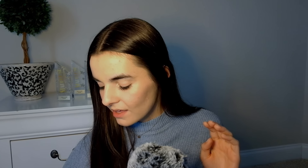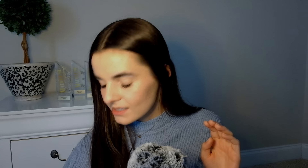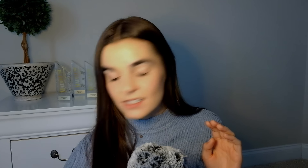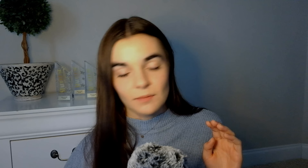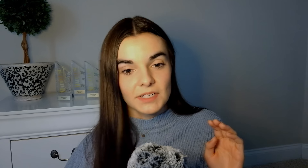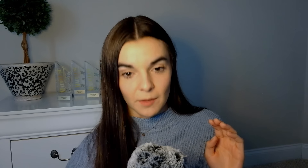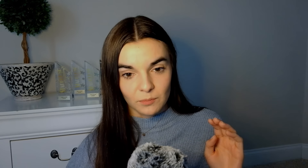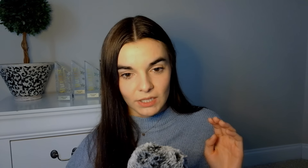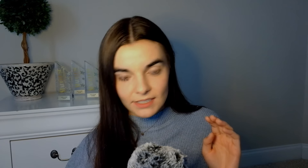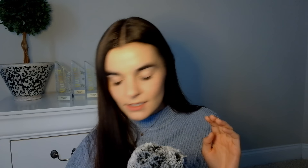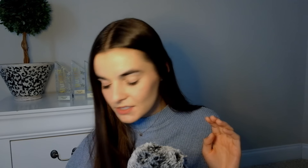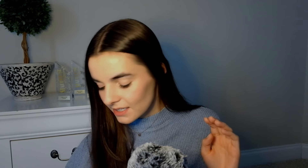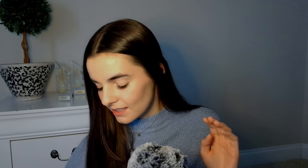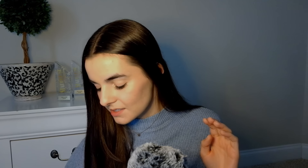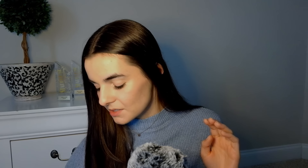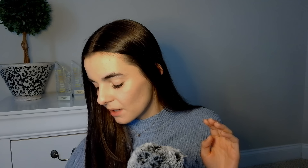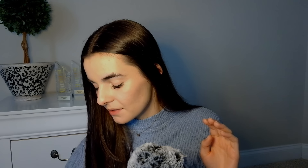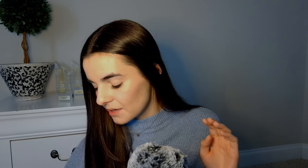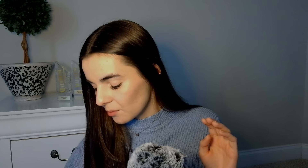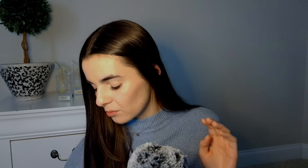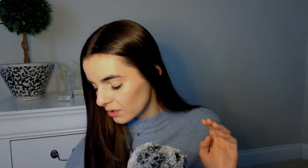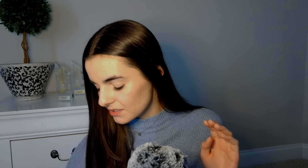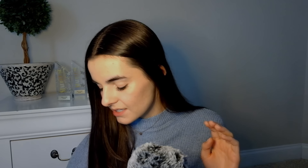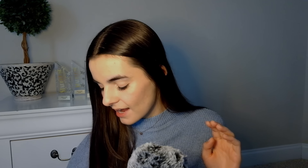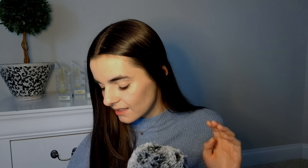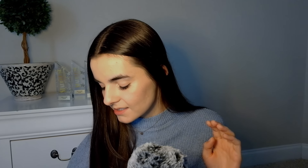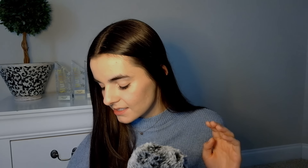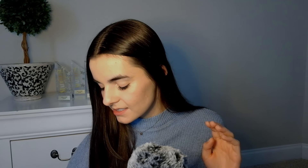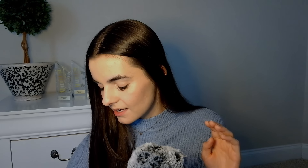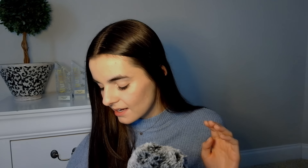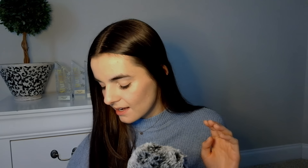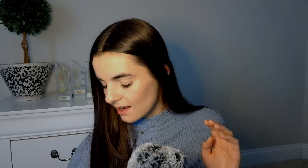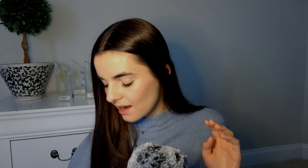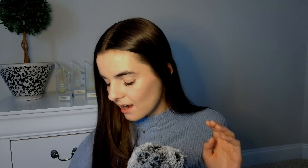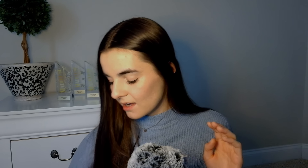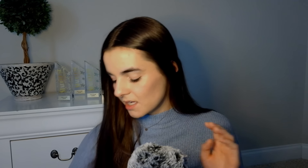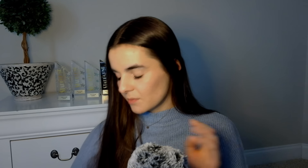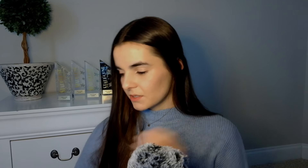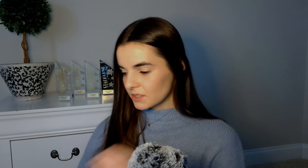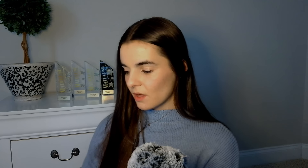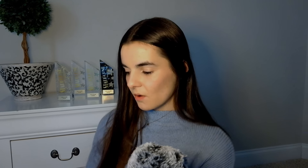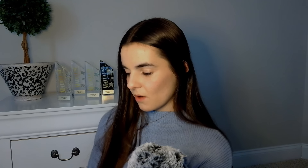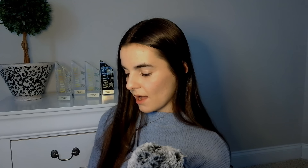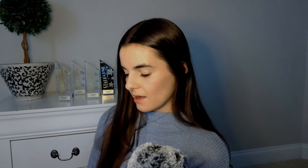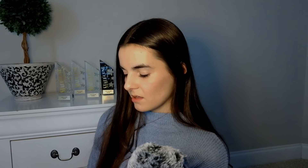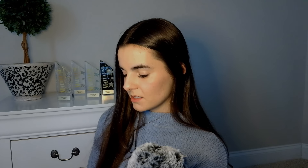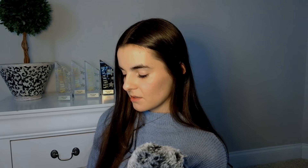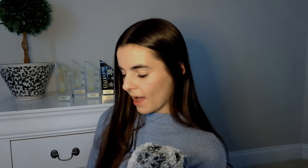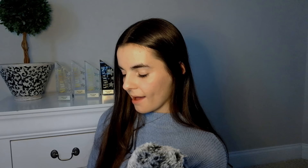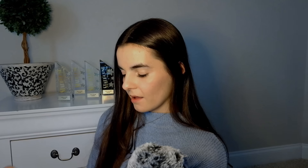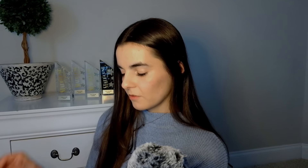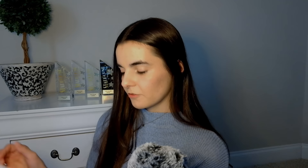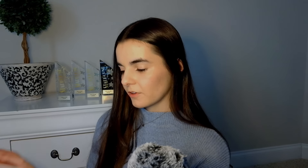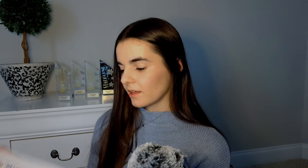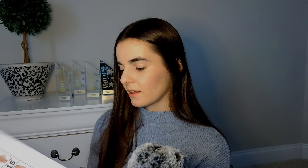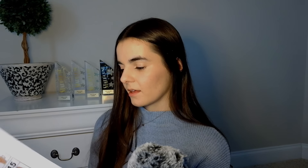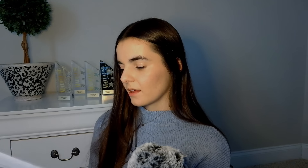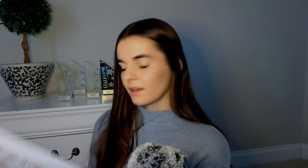some numbers. Let's do our numbers next. So I also have